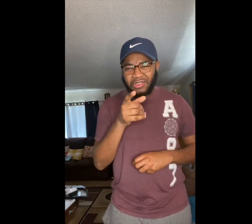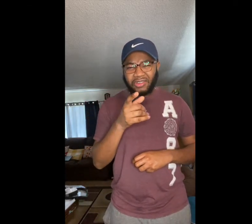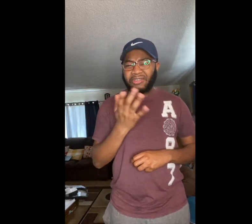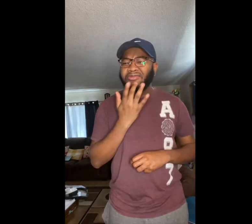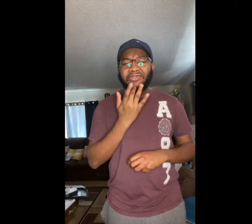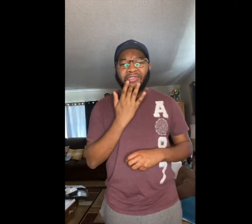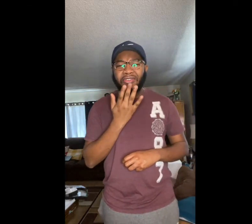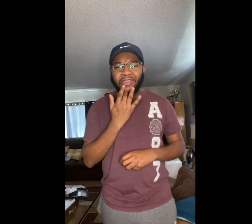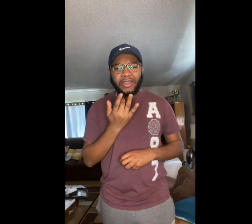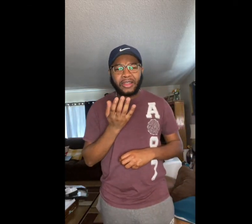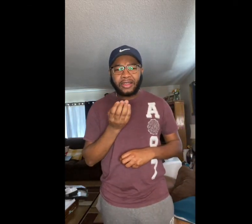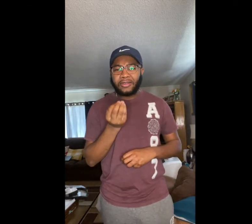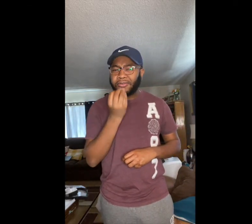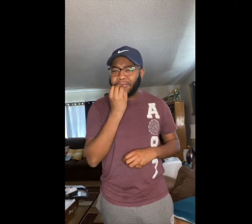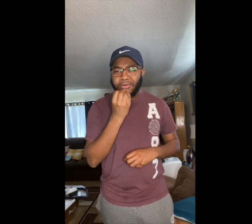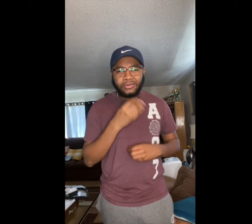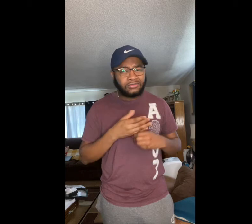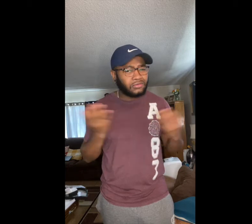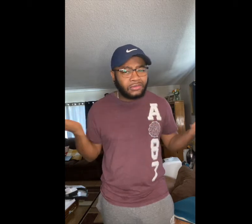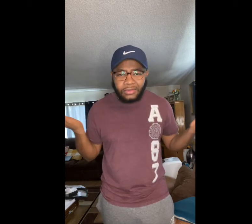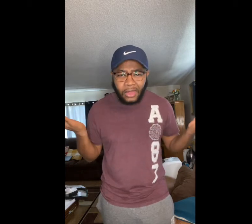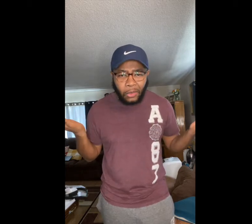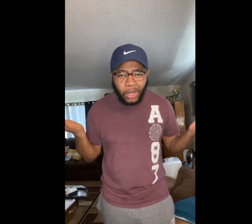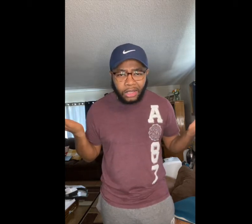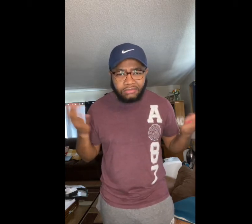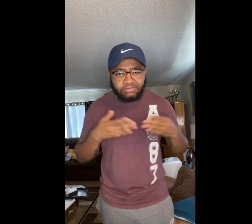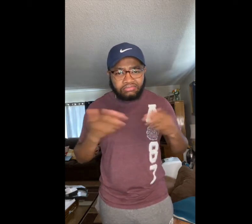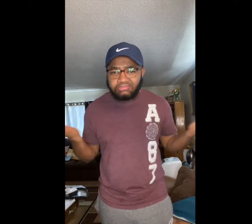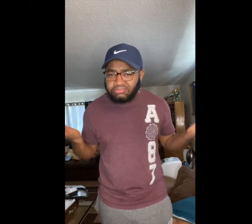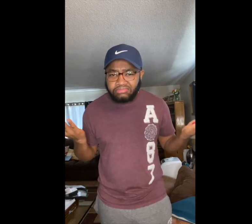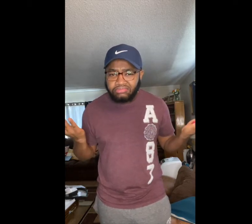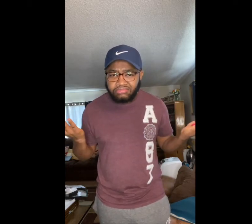your favorite food? What?